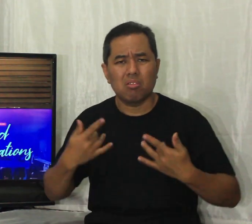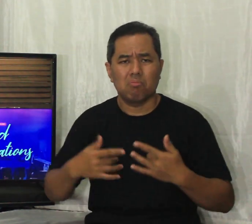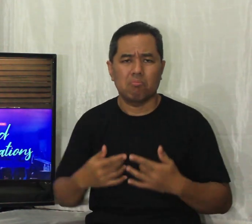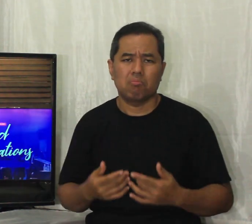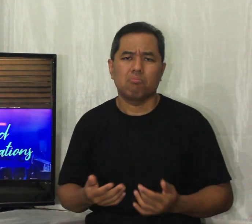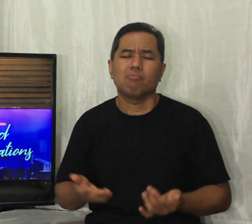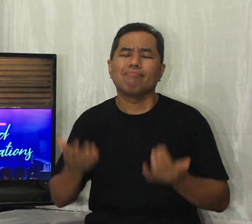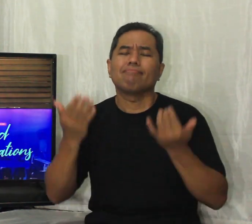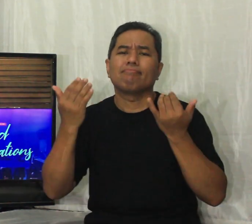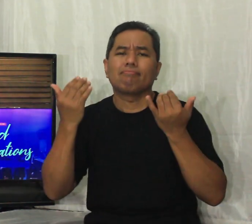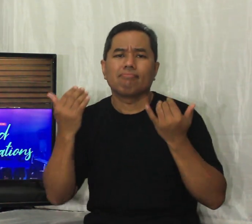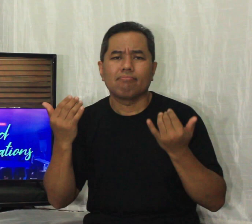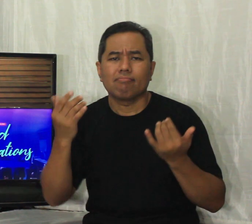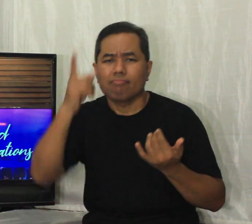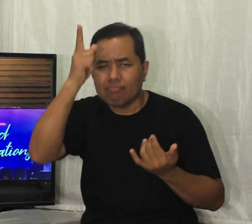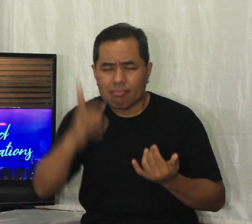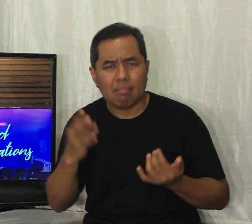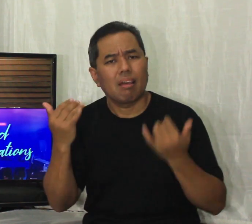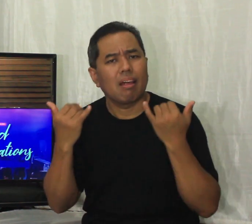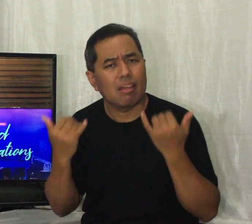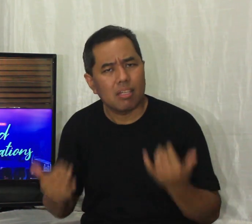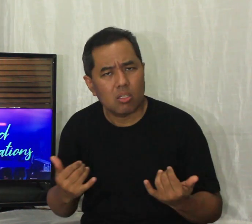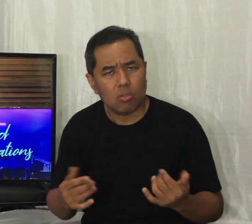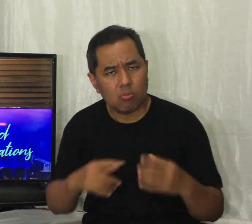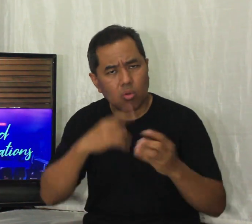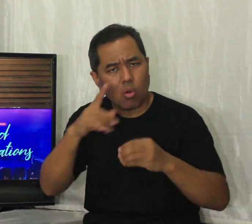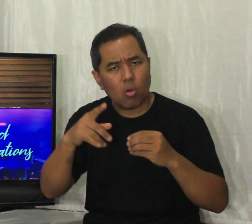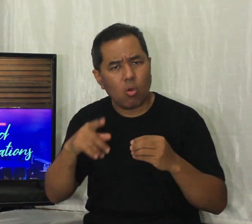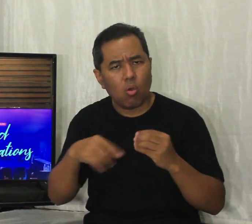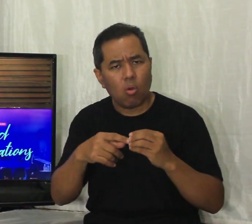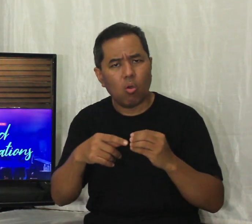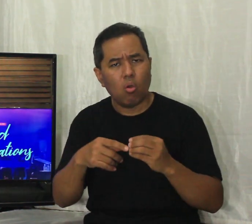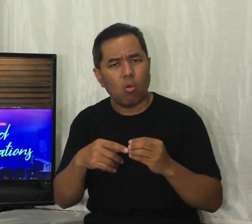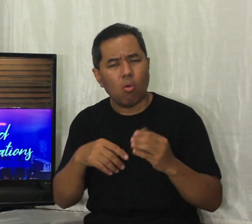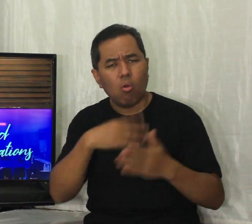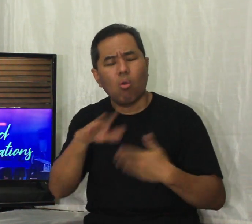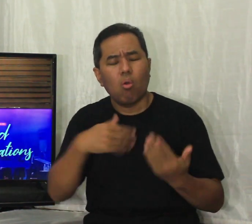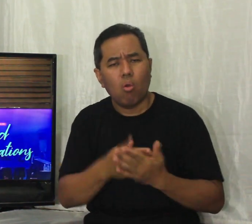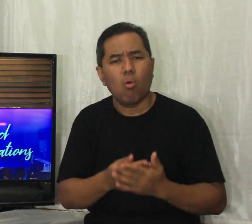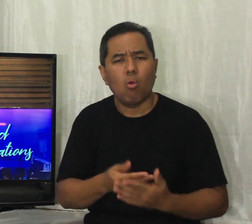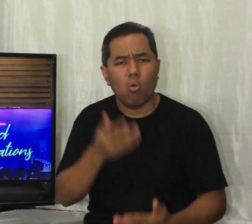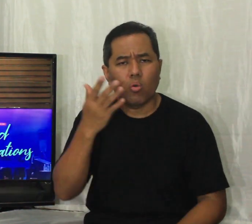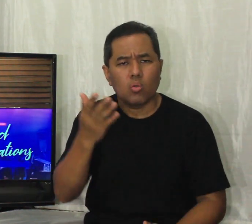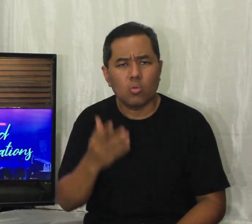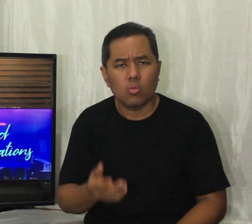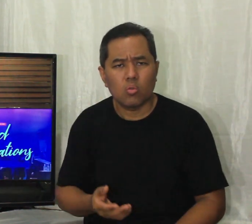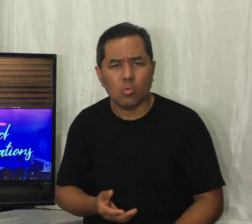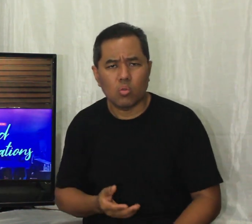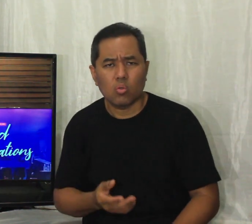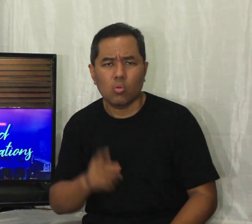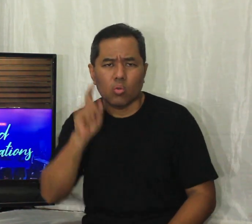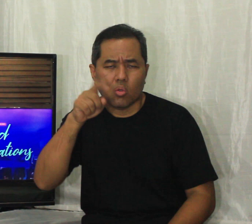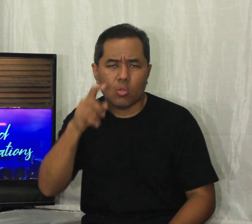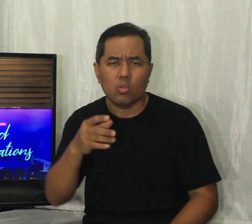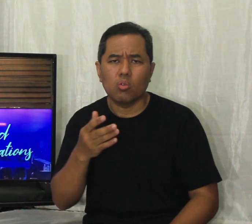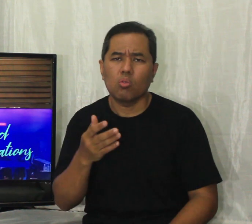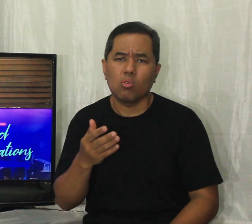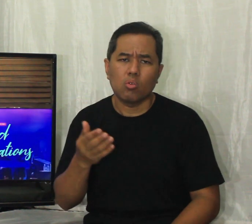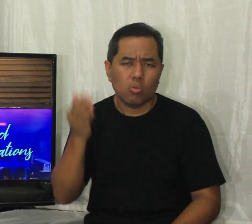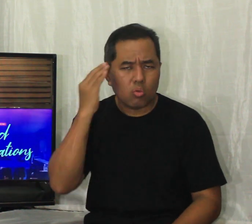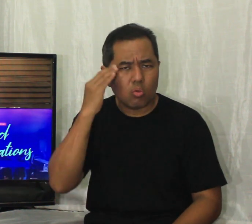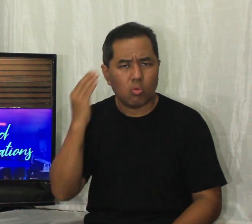and all he wants you to know is that his future is in his hands. And if you trust him today, that future can be